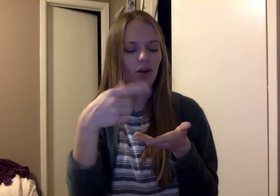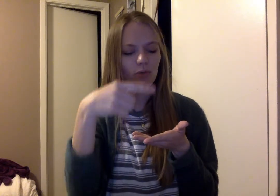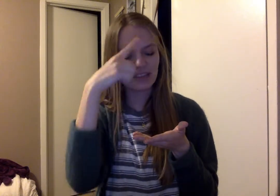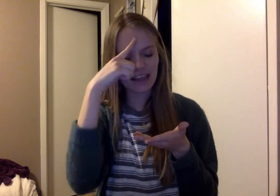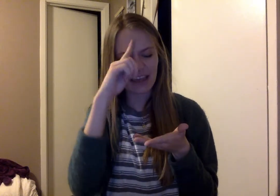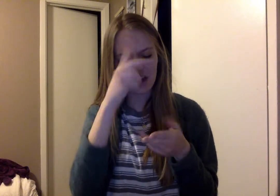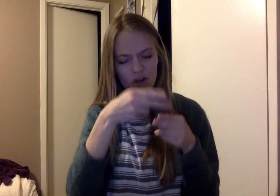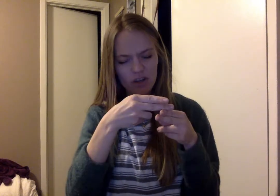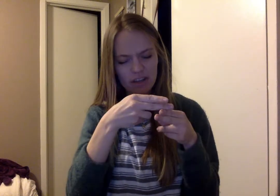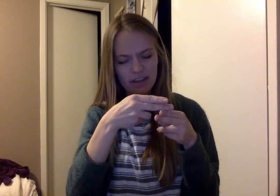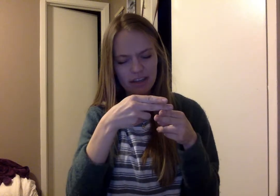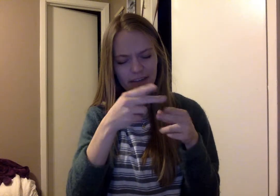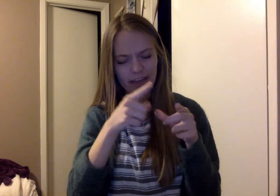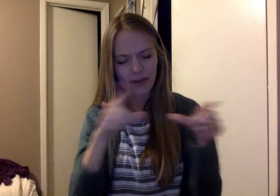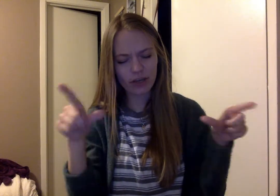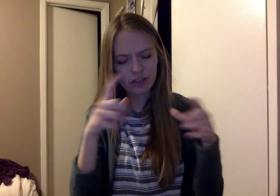what is that thing called? The language,